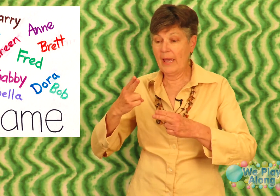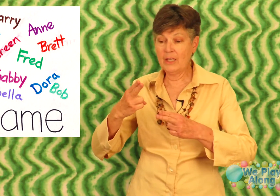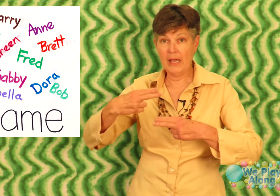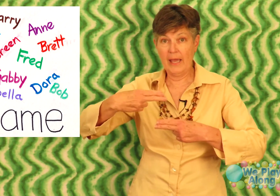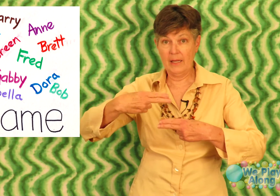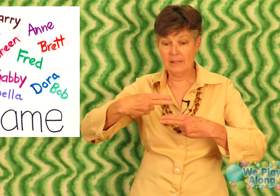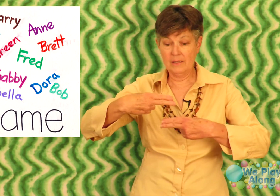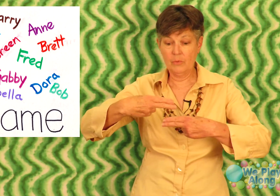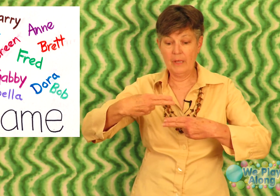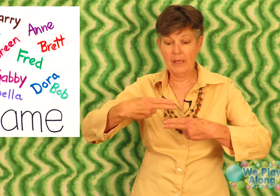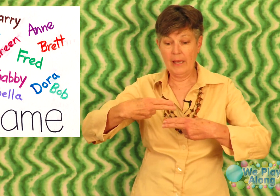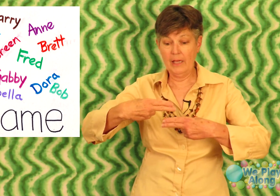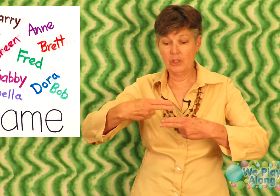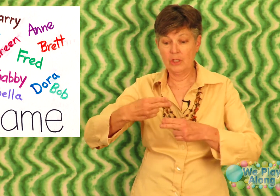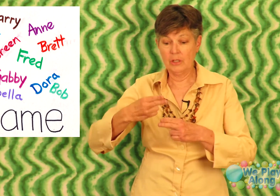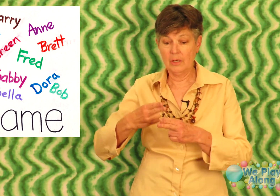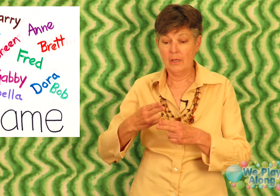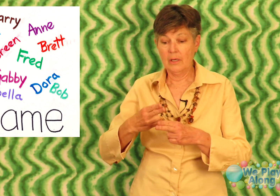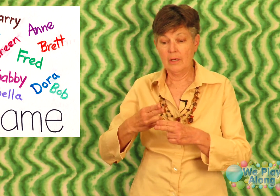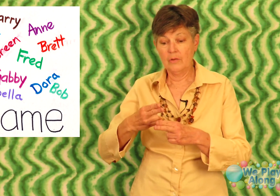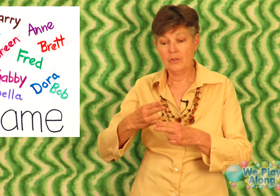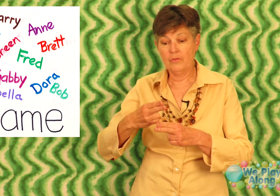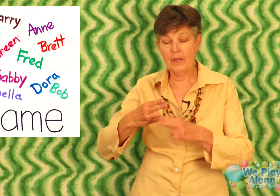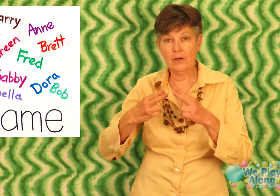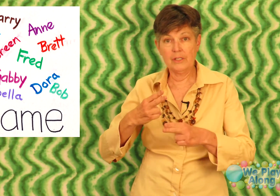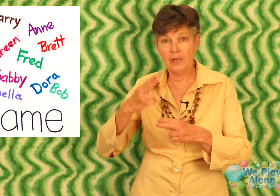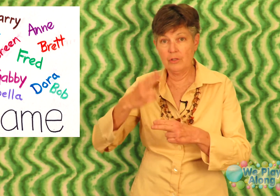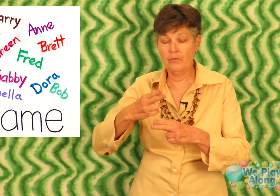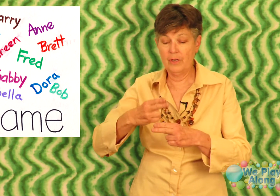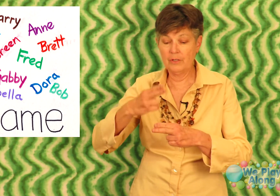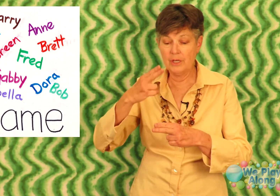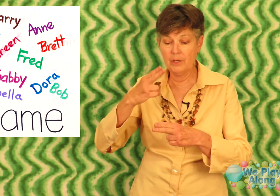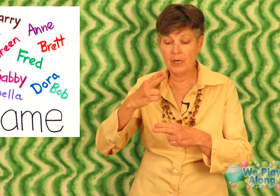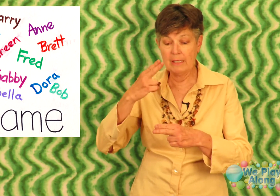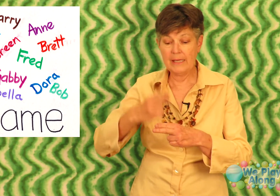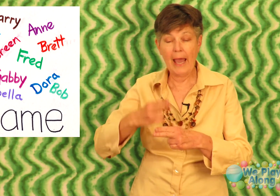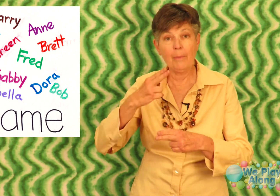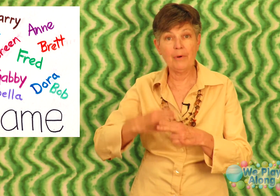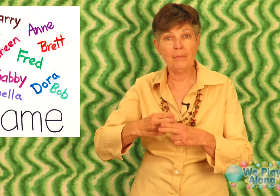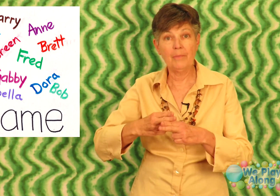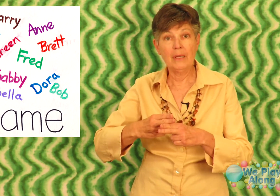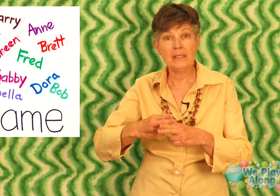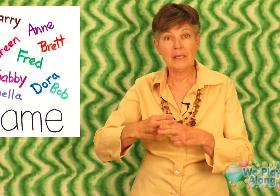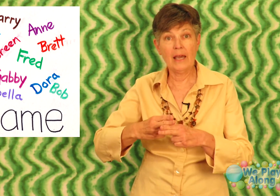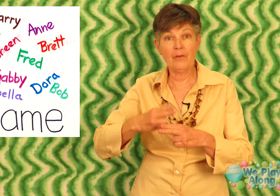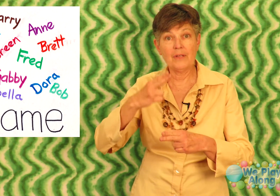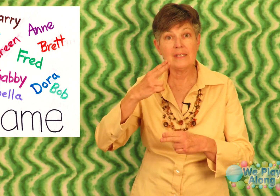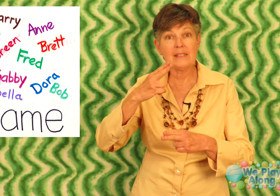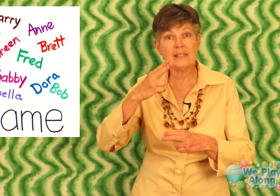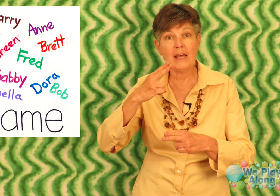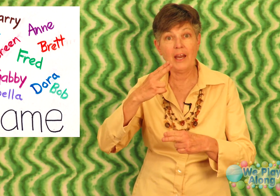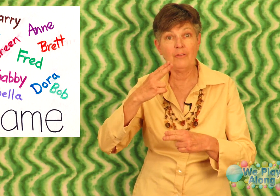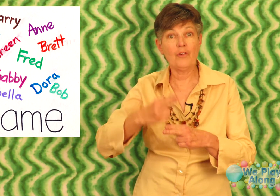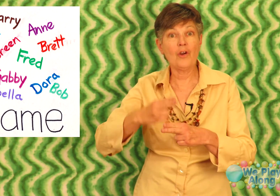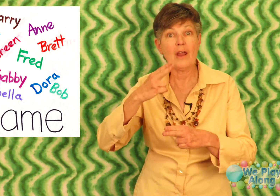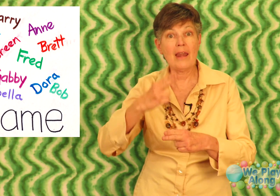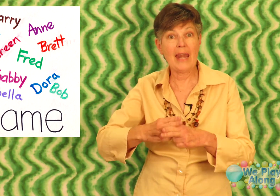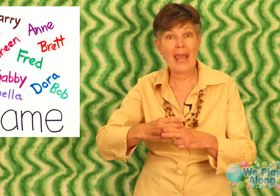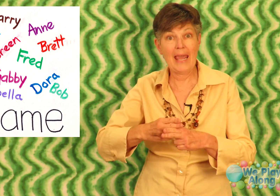H hands, this would be H, 2 fingers here, 2 fingers here, and you're going to tap them together. This is the sign for